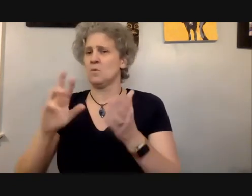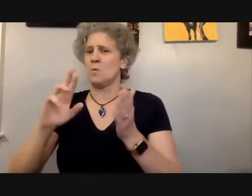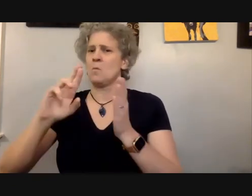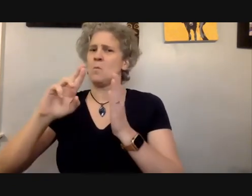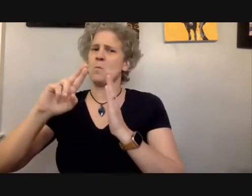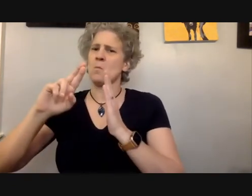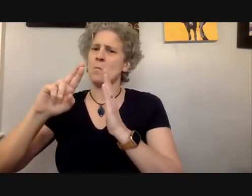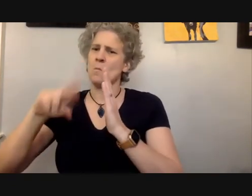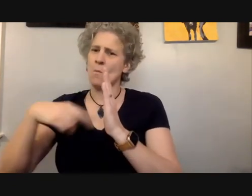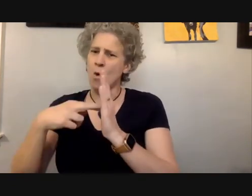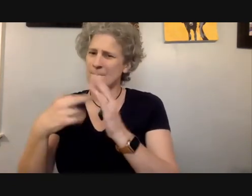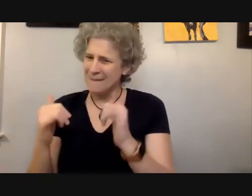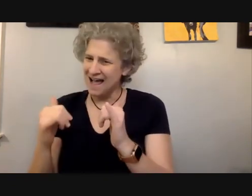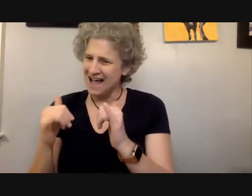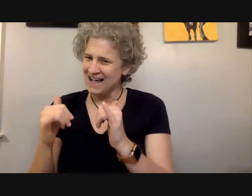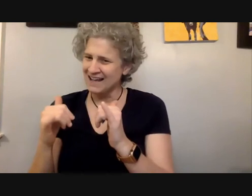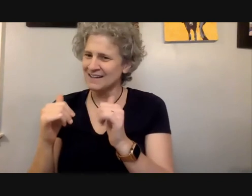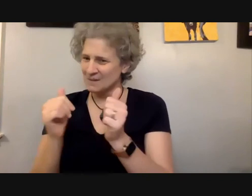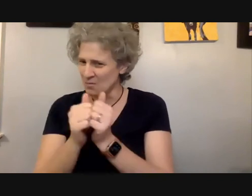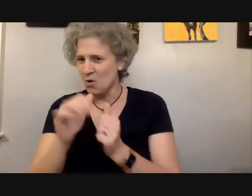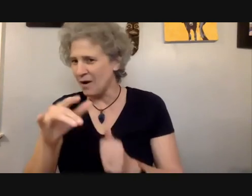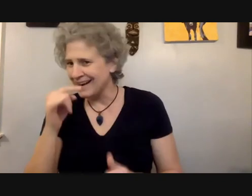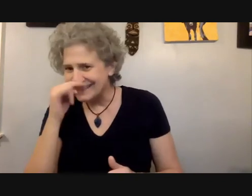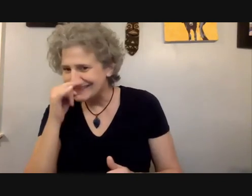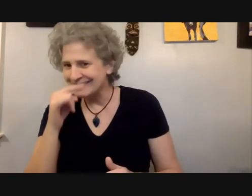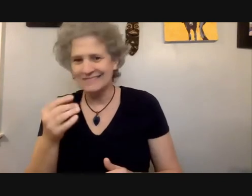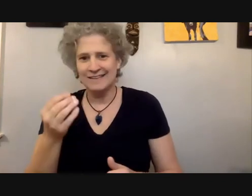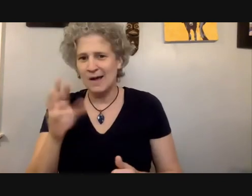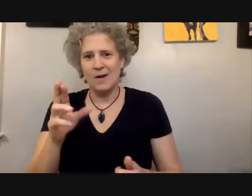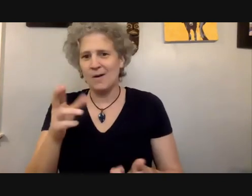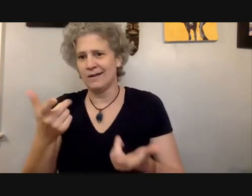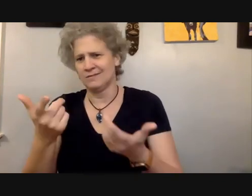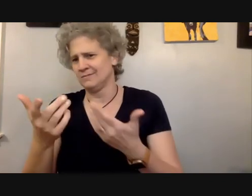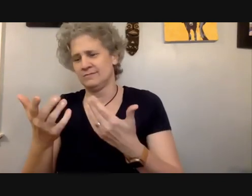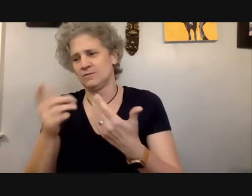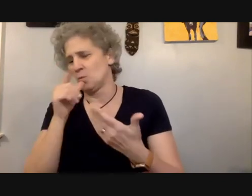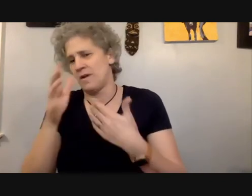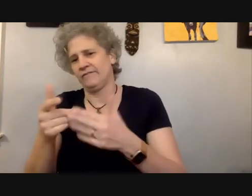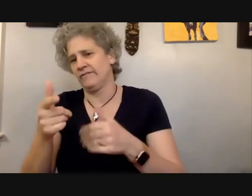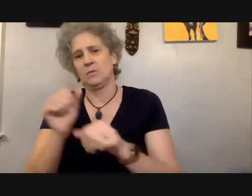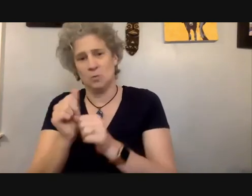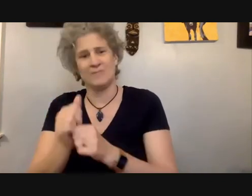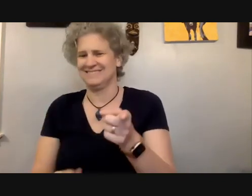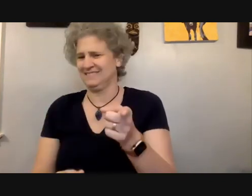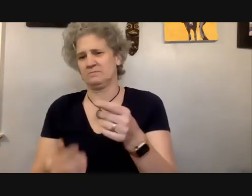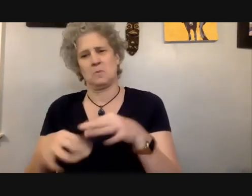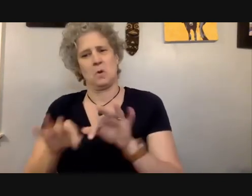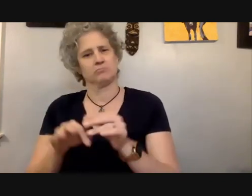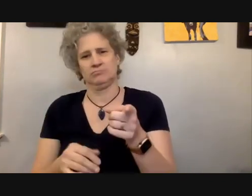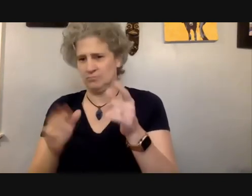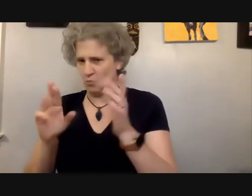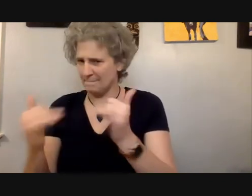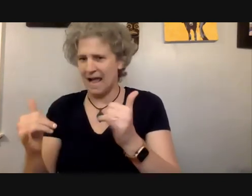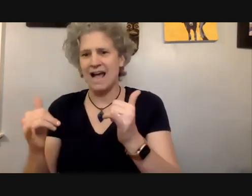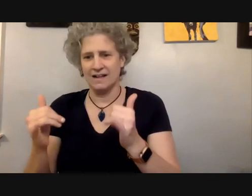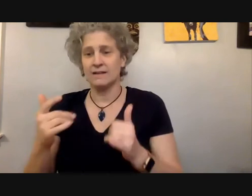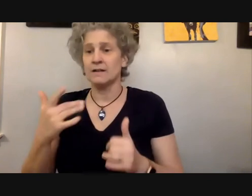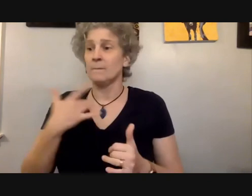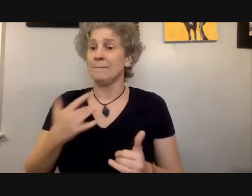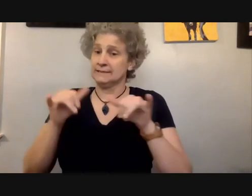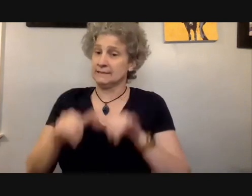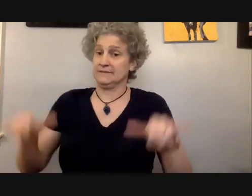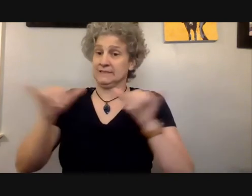Okay, so really the purpose of this slide is something that you can use with family members, with children